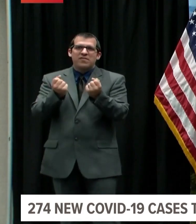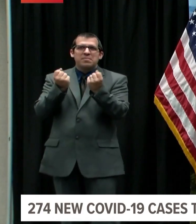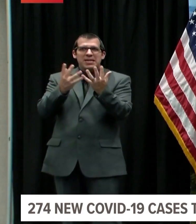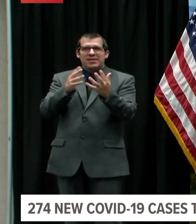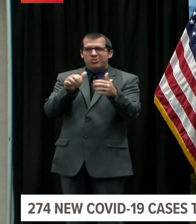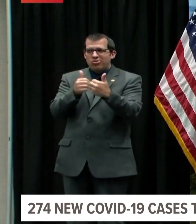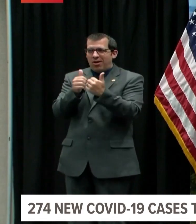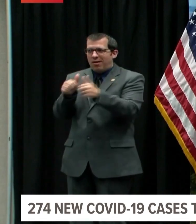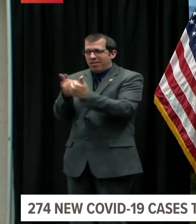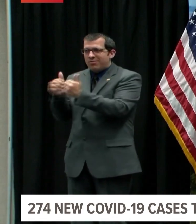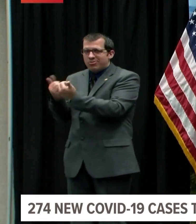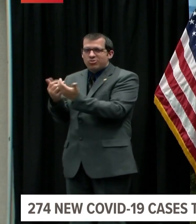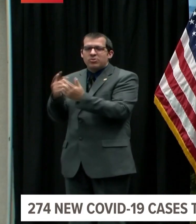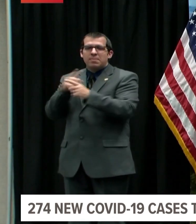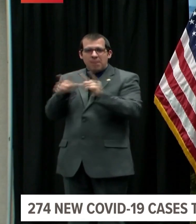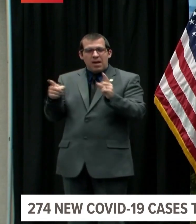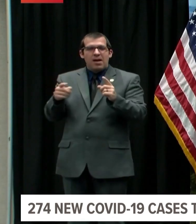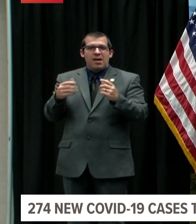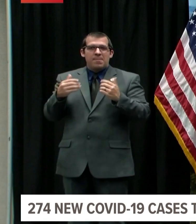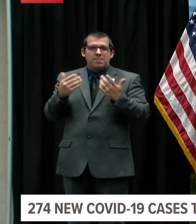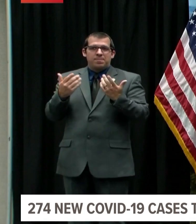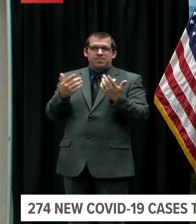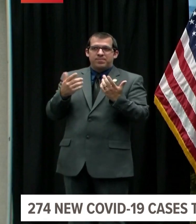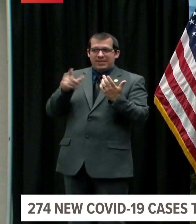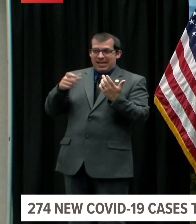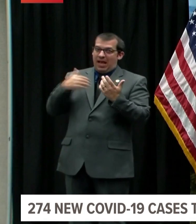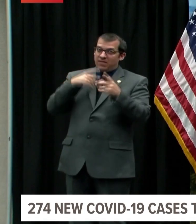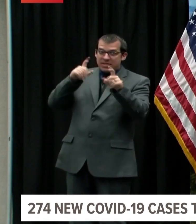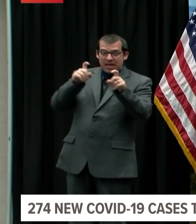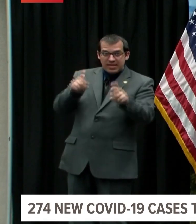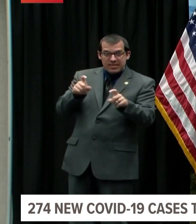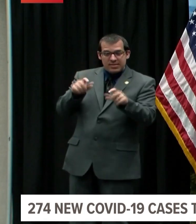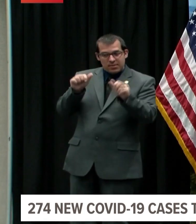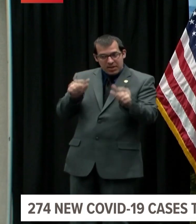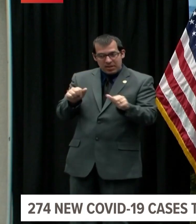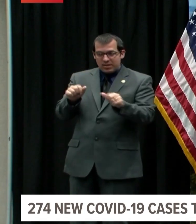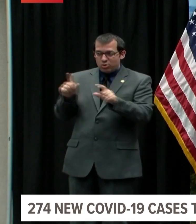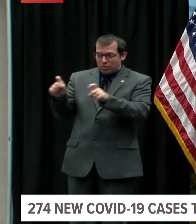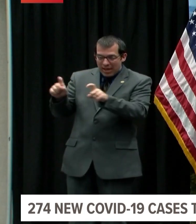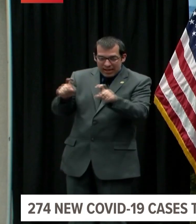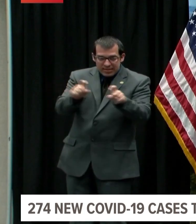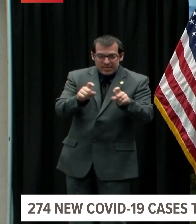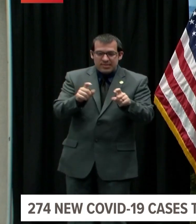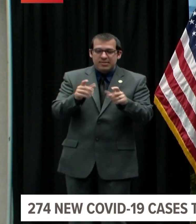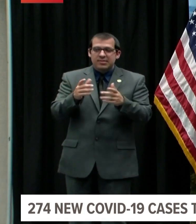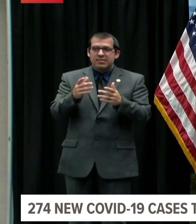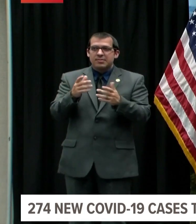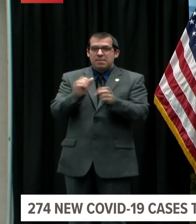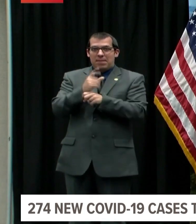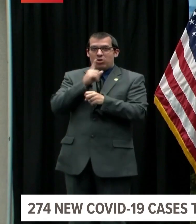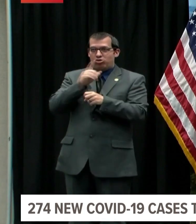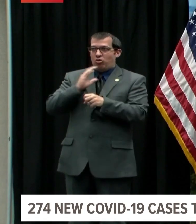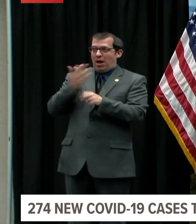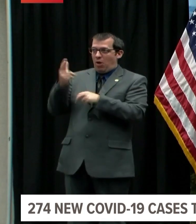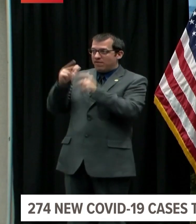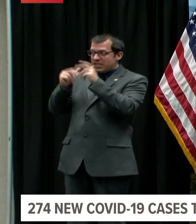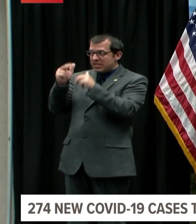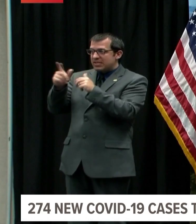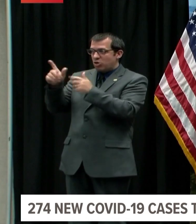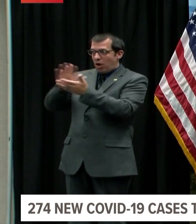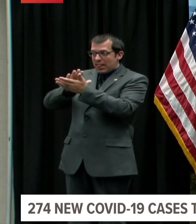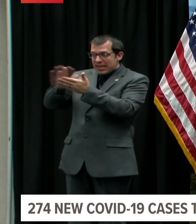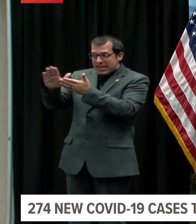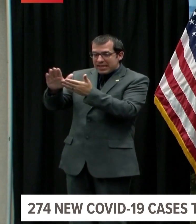challenges, but we want to have the testing capability. We want to be able to make sure our facilities are